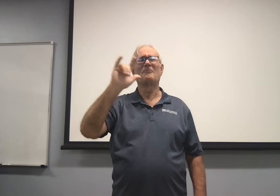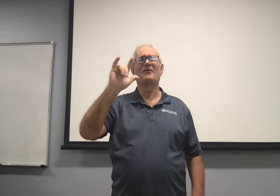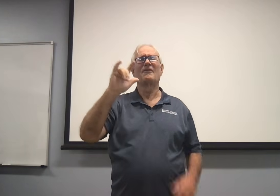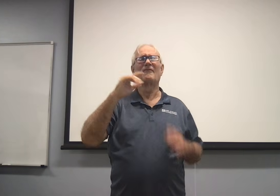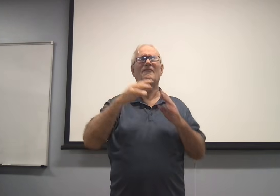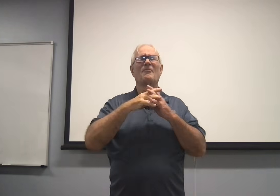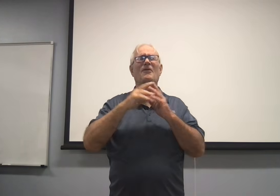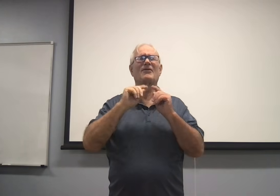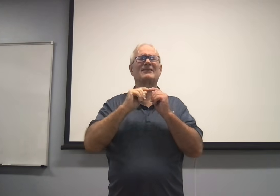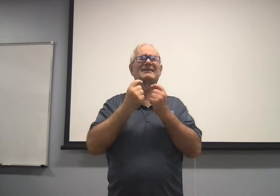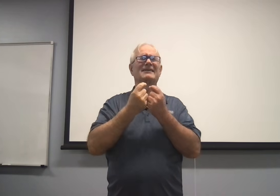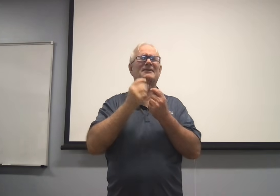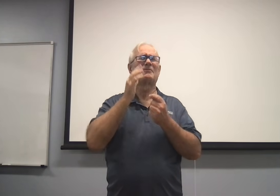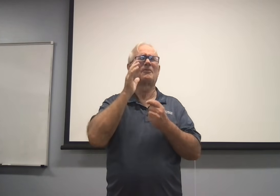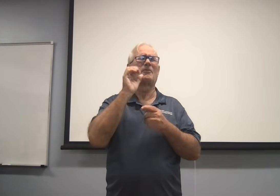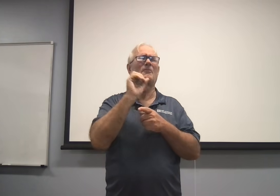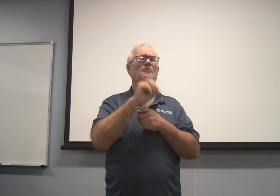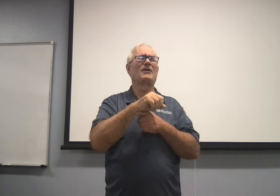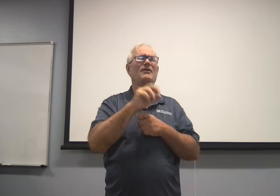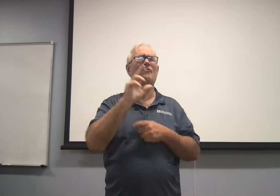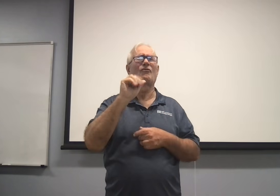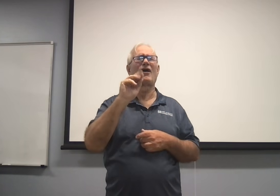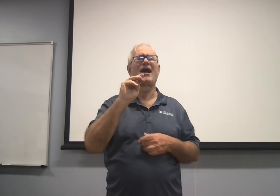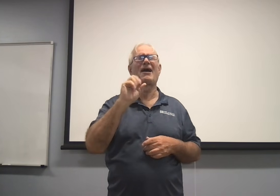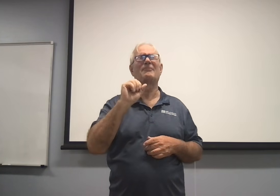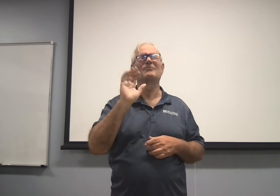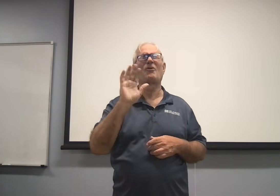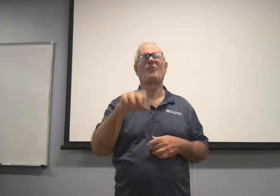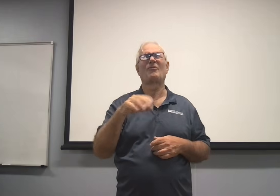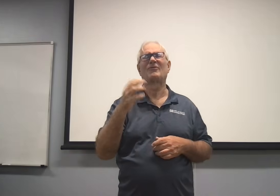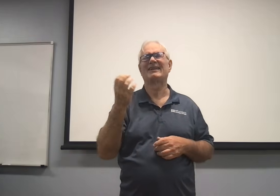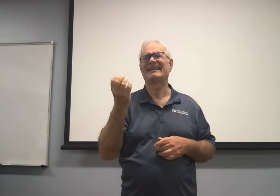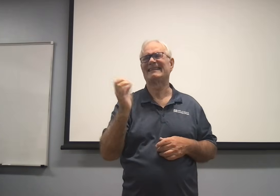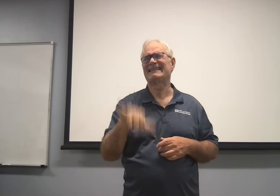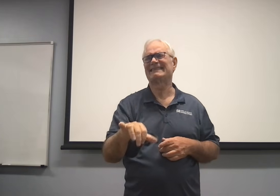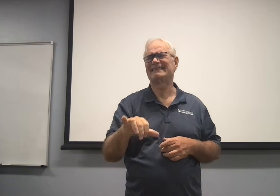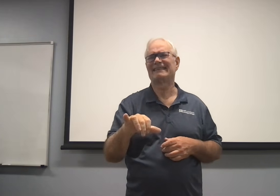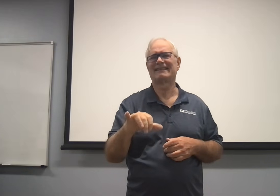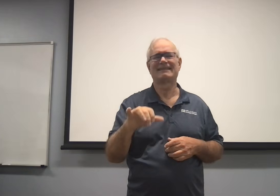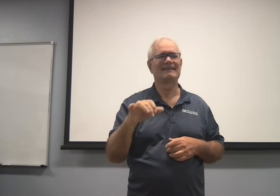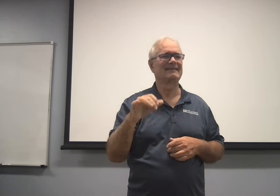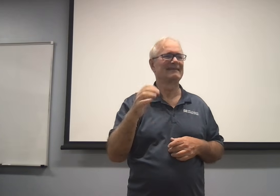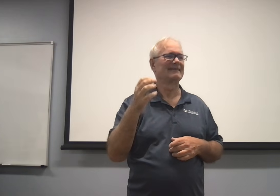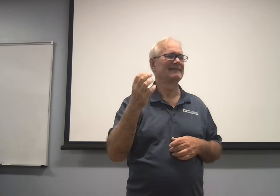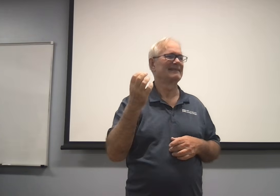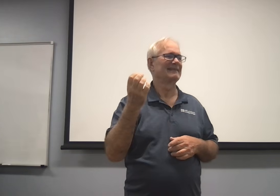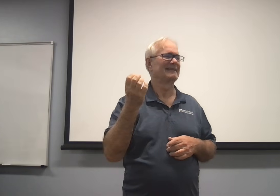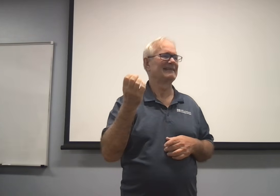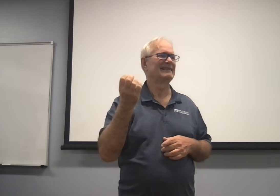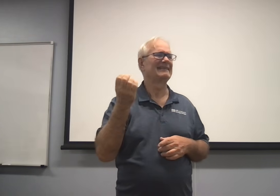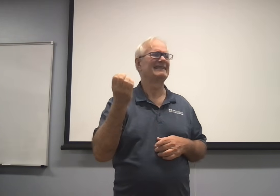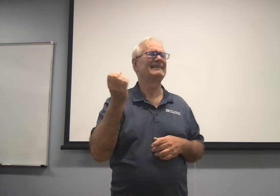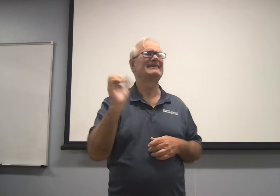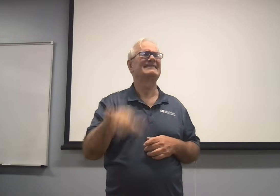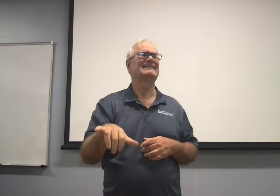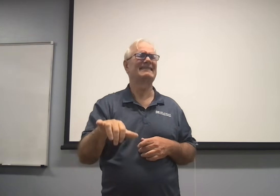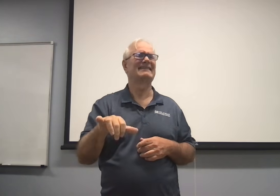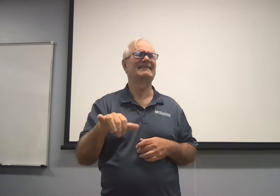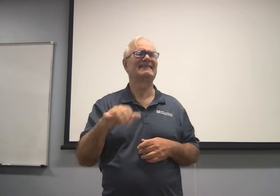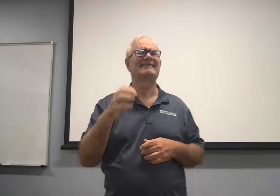so easy. Buffalo Bills team, we beat the Rams so easily. Oh